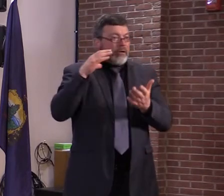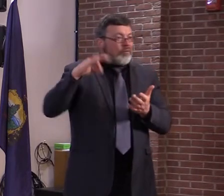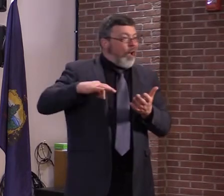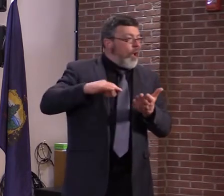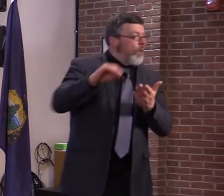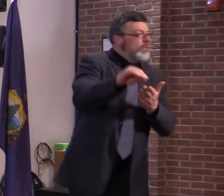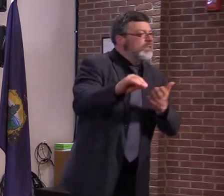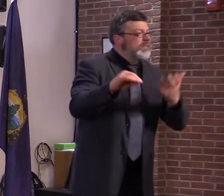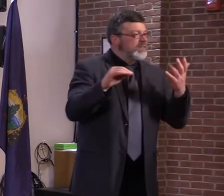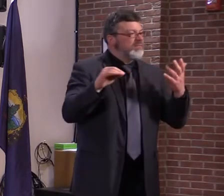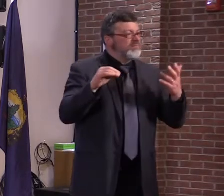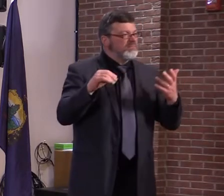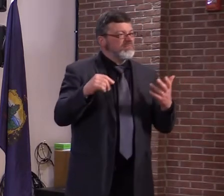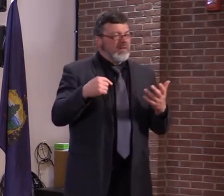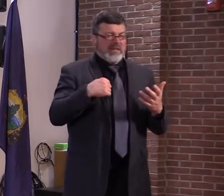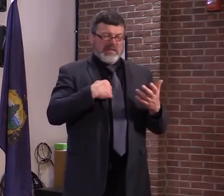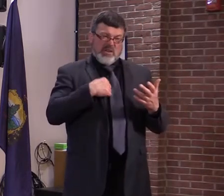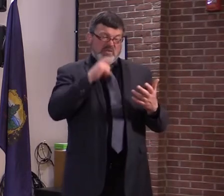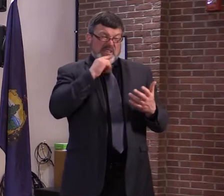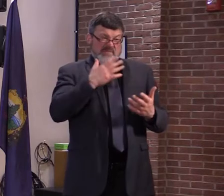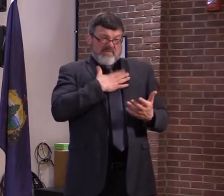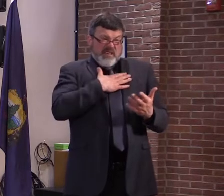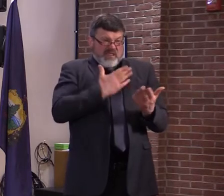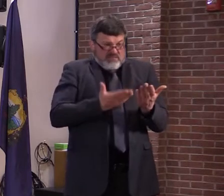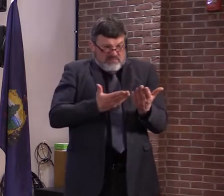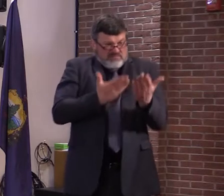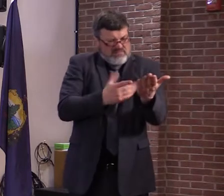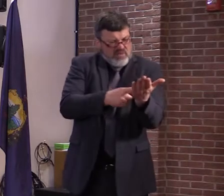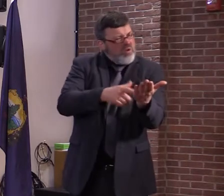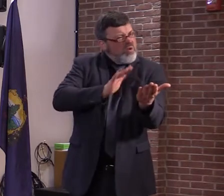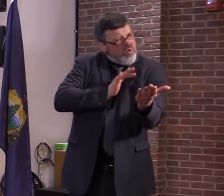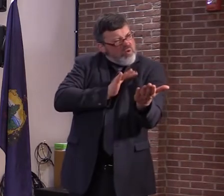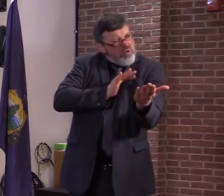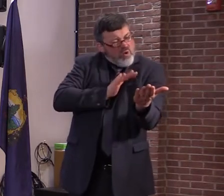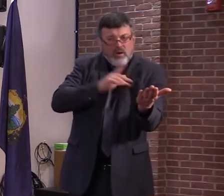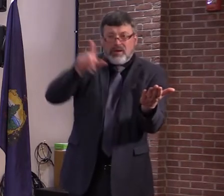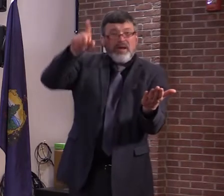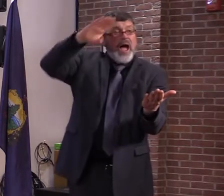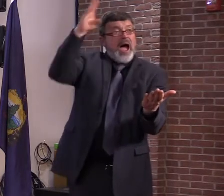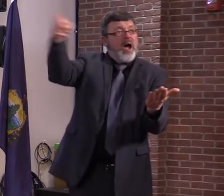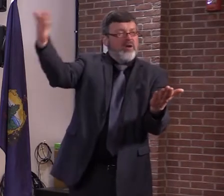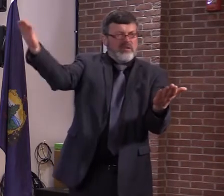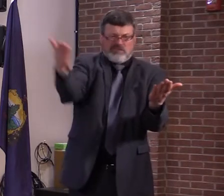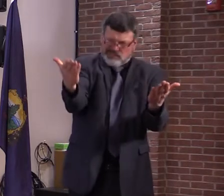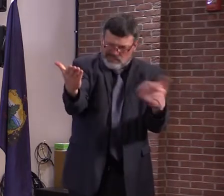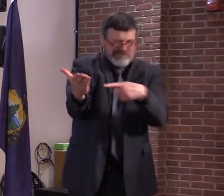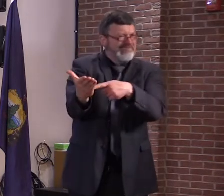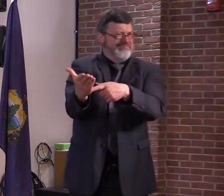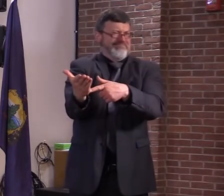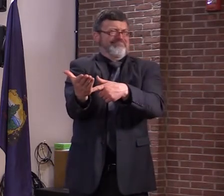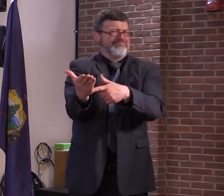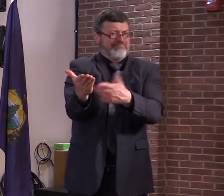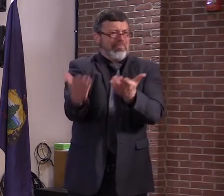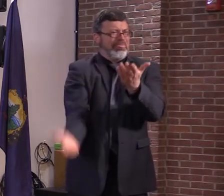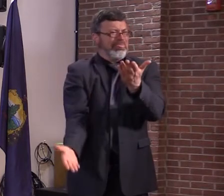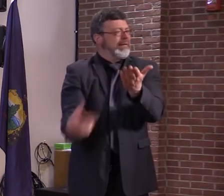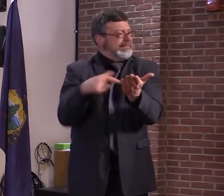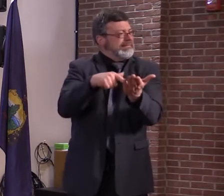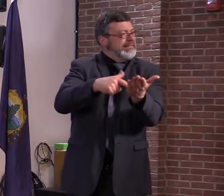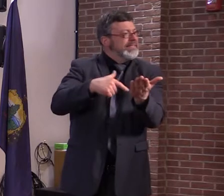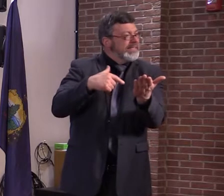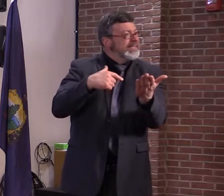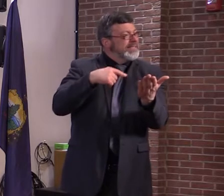House tax proposal, because it helps a broader cross-section of Vermont, from all extremes